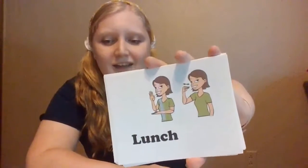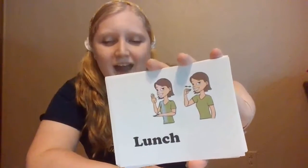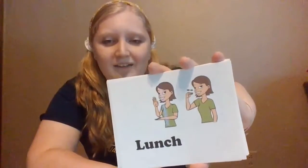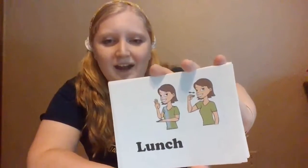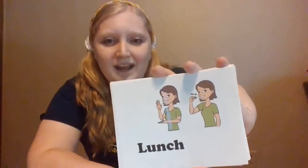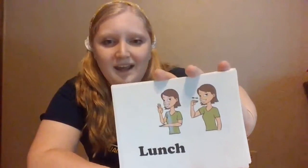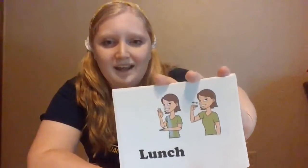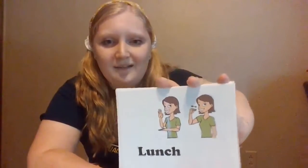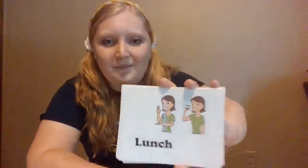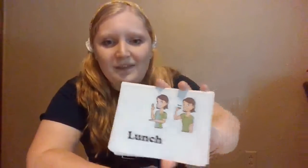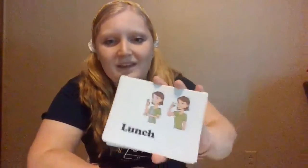Okay, ready?